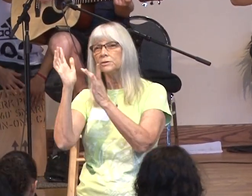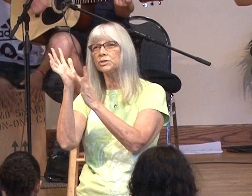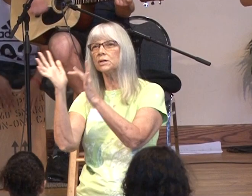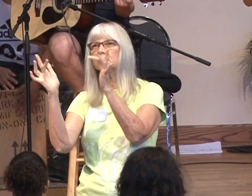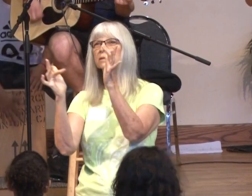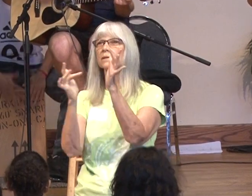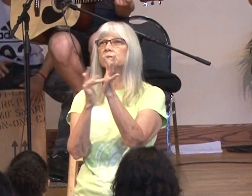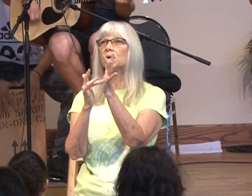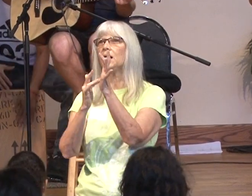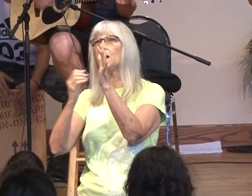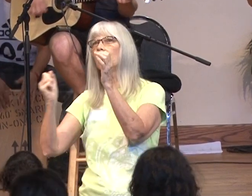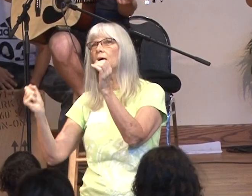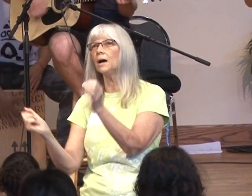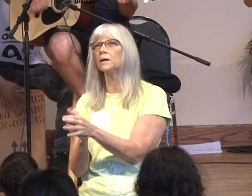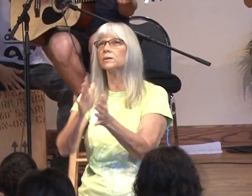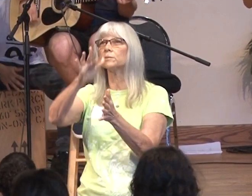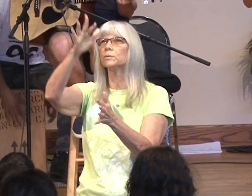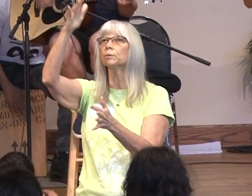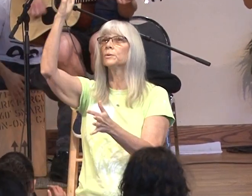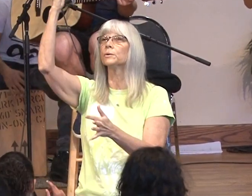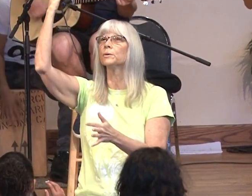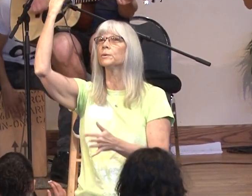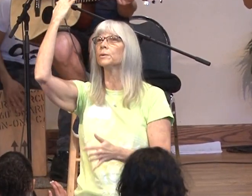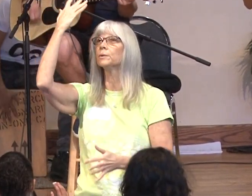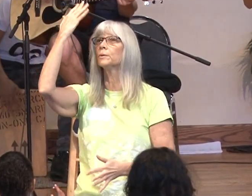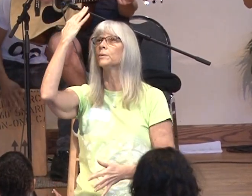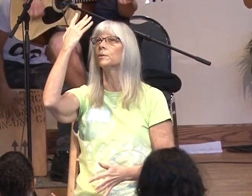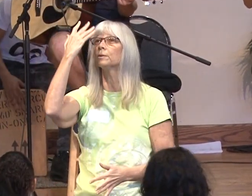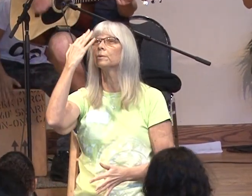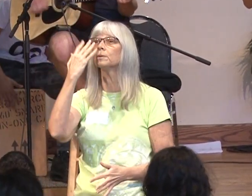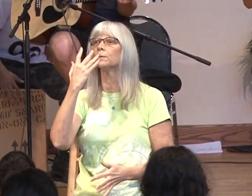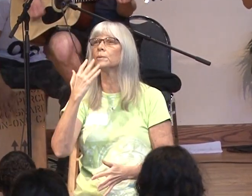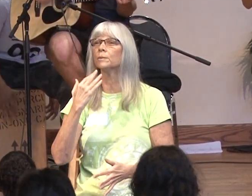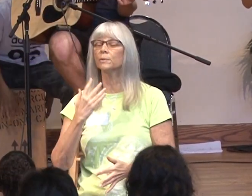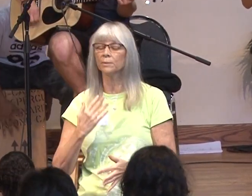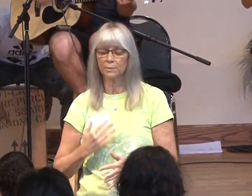meet. Jesus, shine